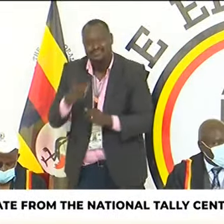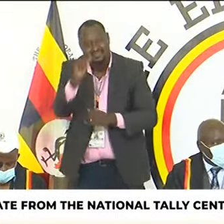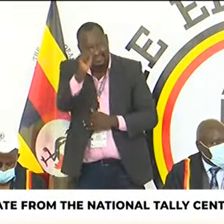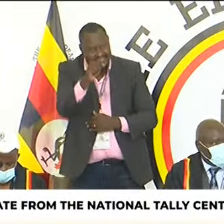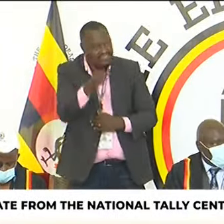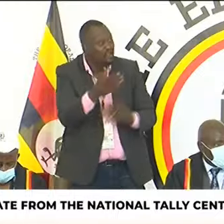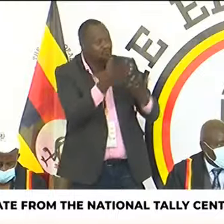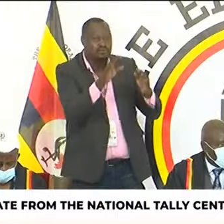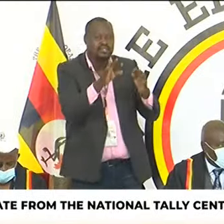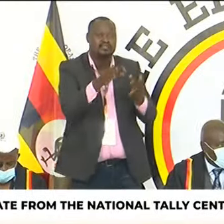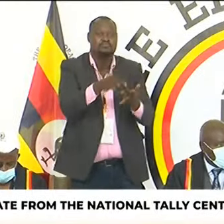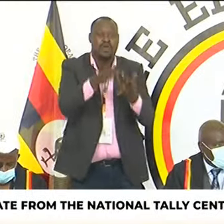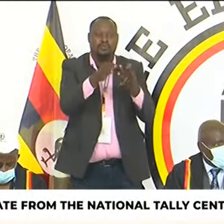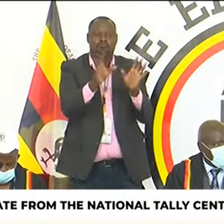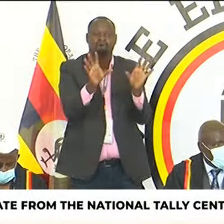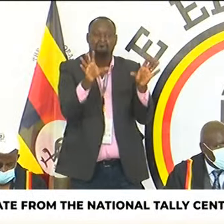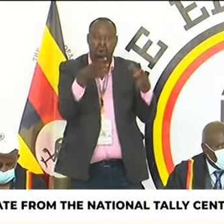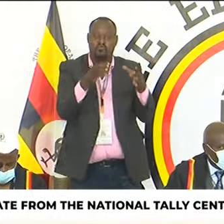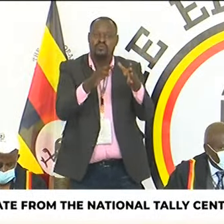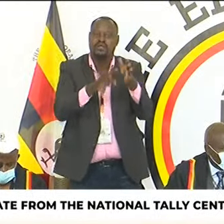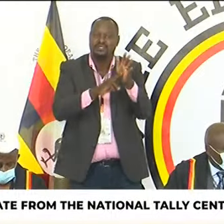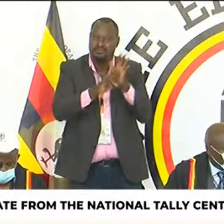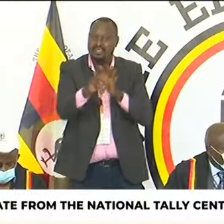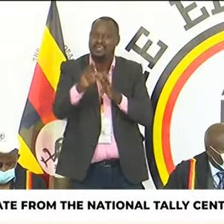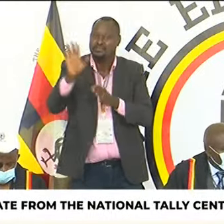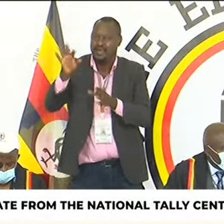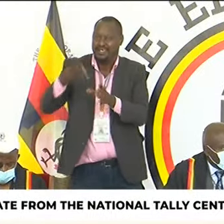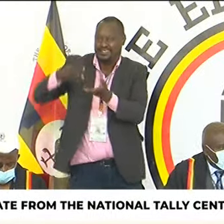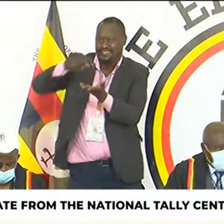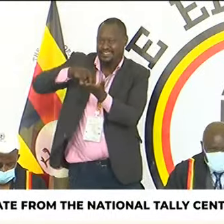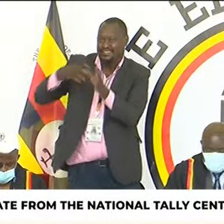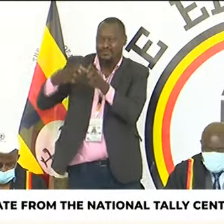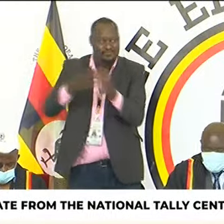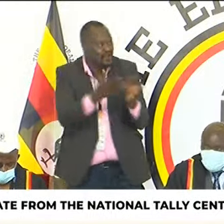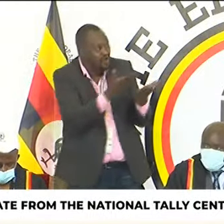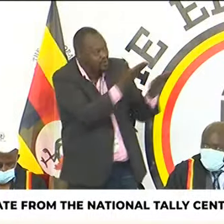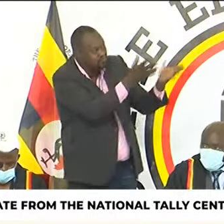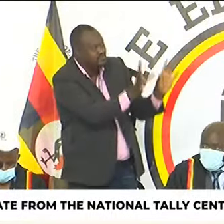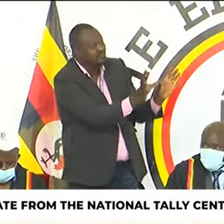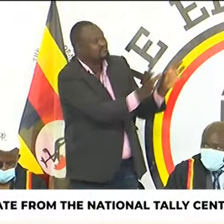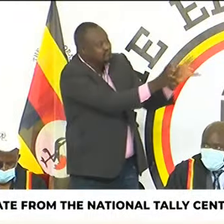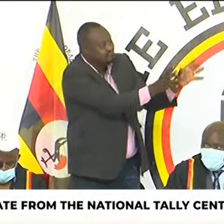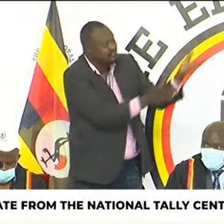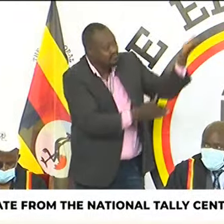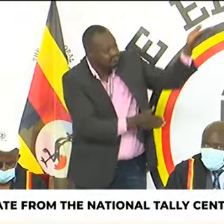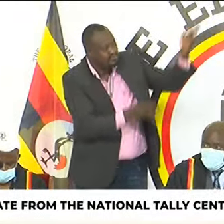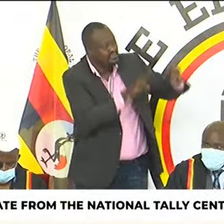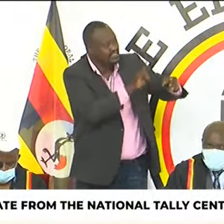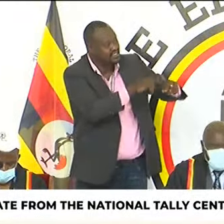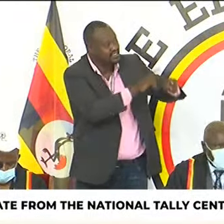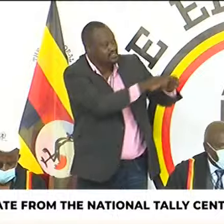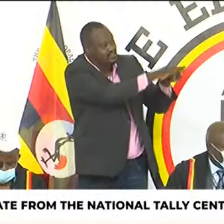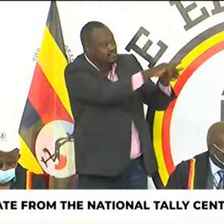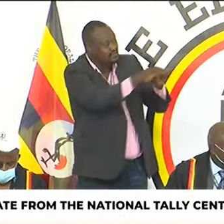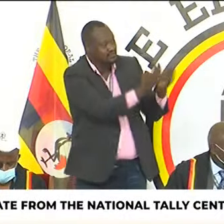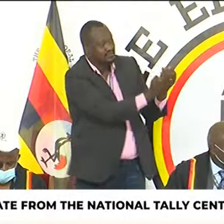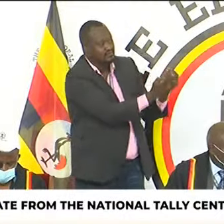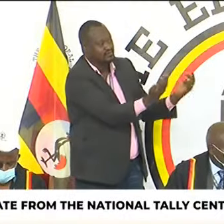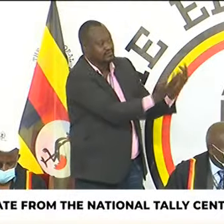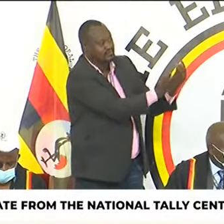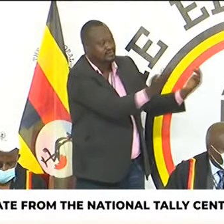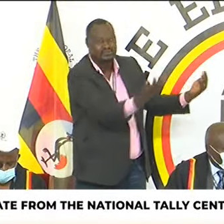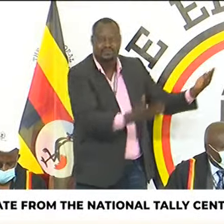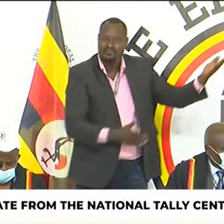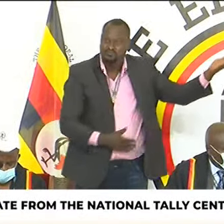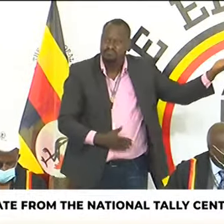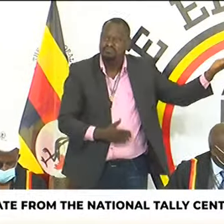a special place designated for the presidential candidates so that they can be,